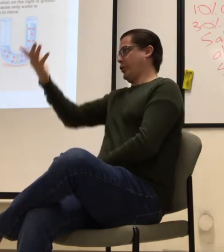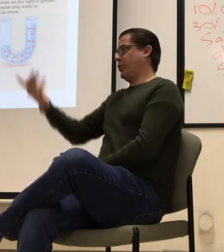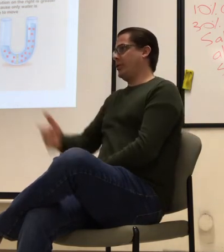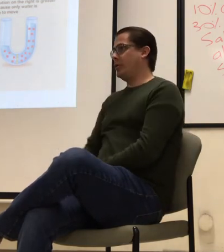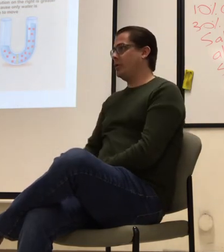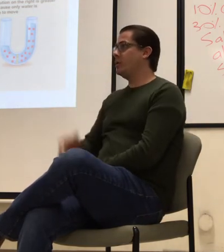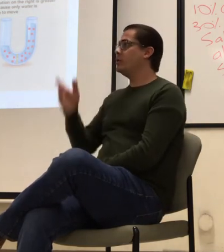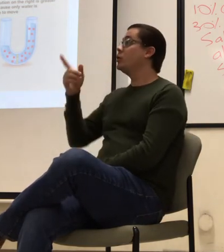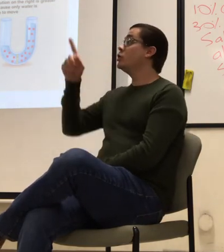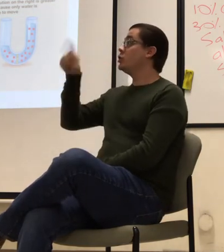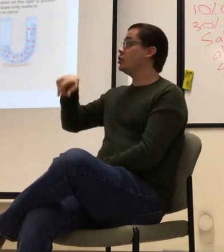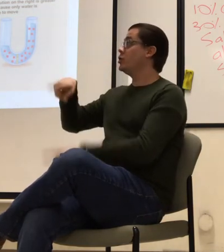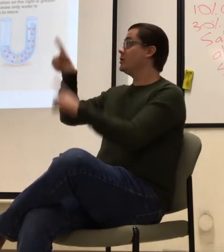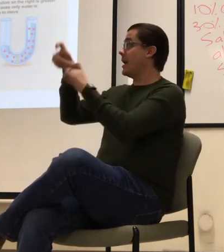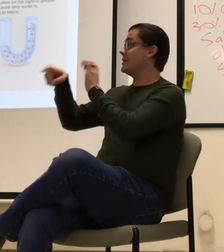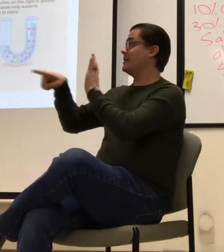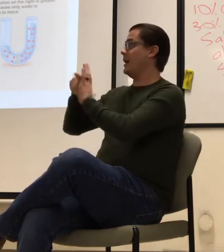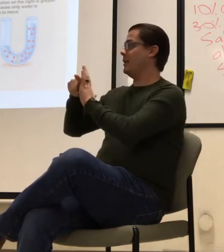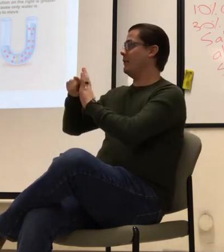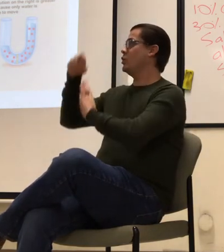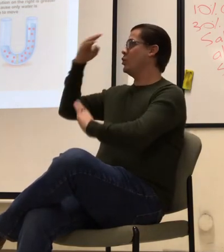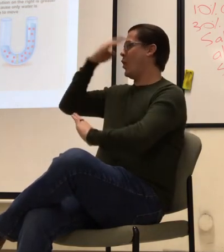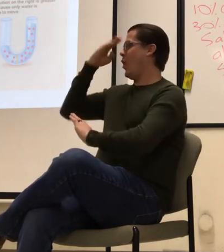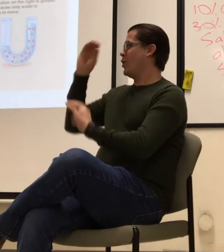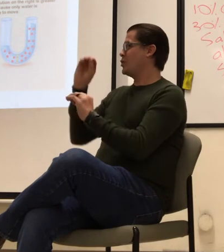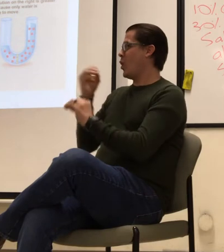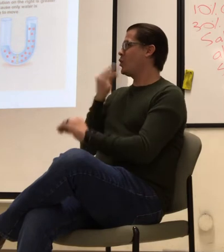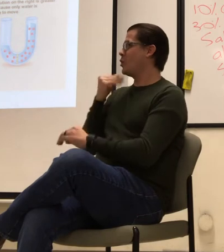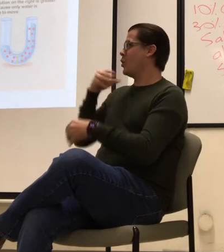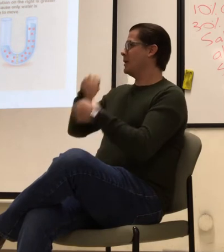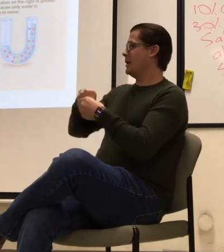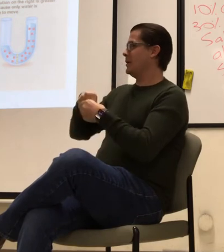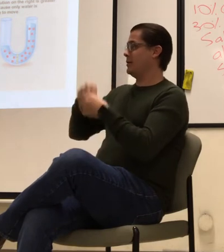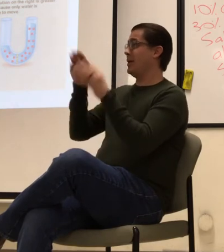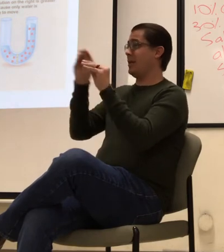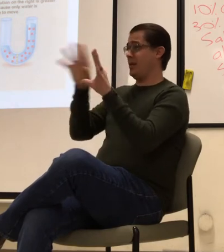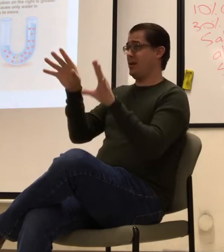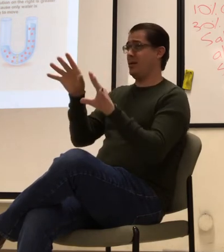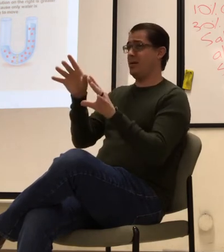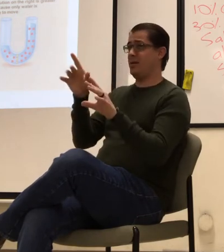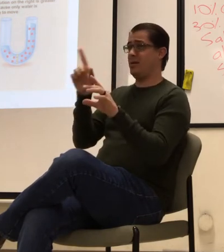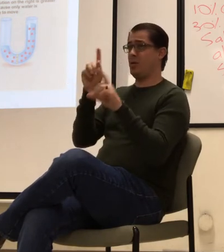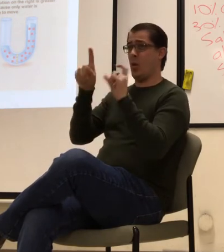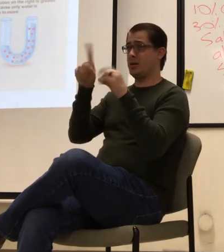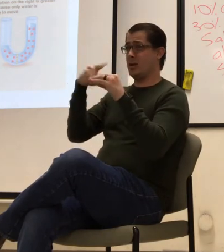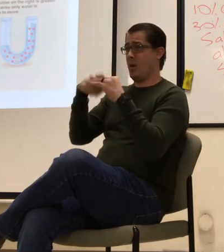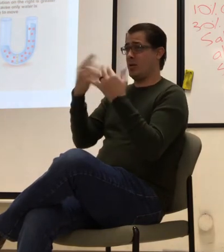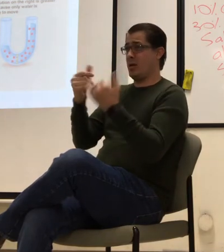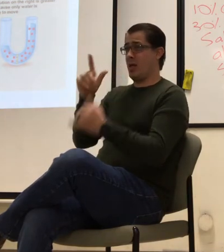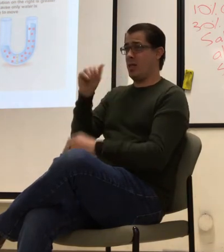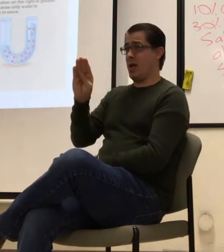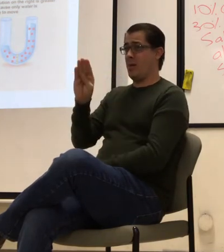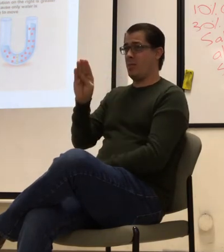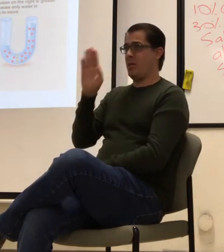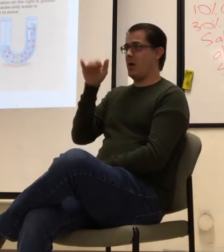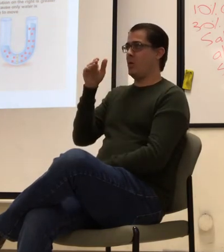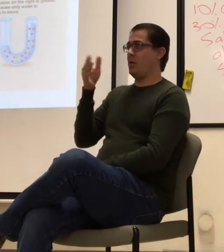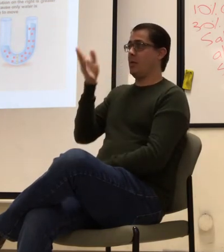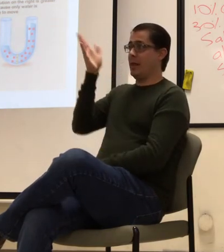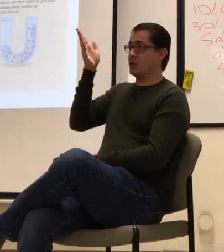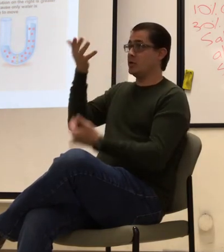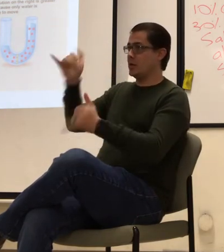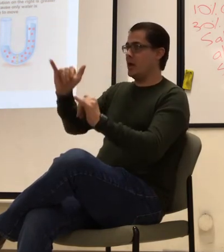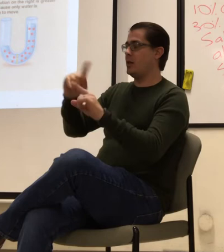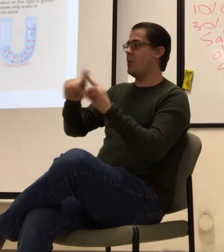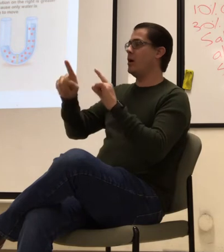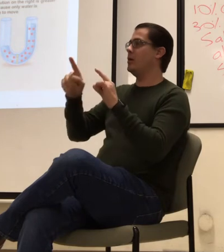That should test negative. You know there's no glucose in it. Okay, so is that kind of clear? Any questions on this today's lab? I'm going to keep lecturing, but is there any more